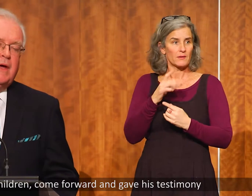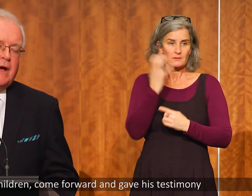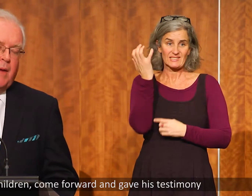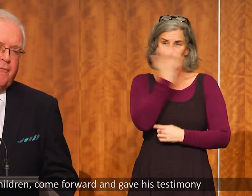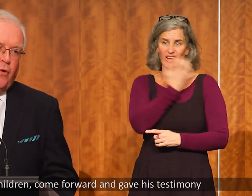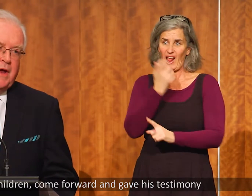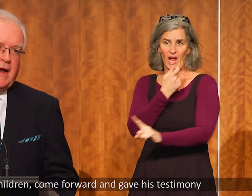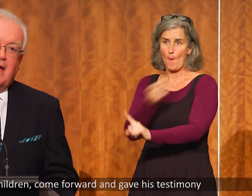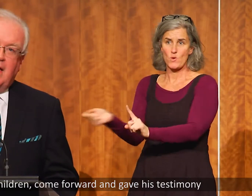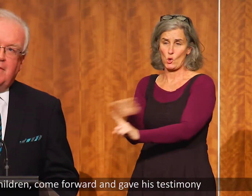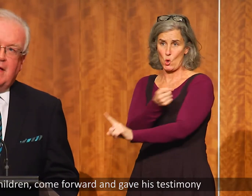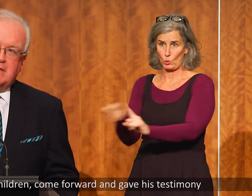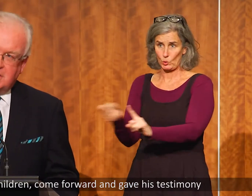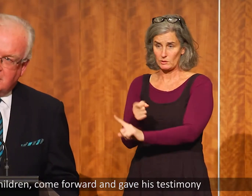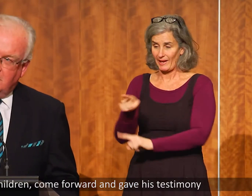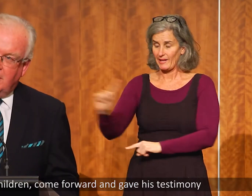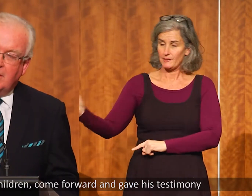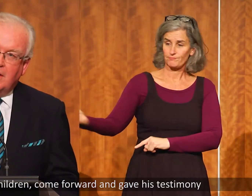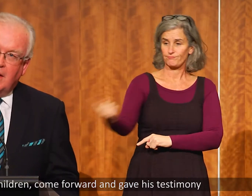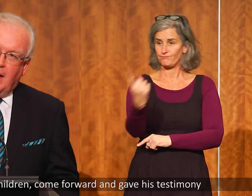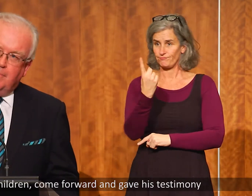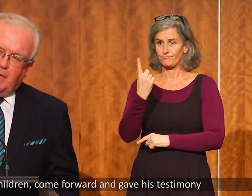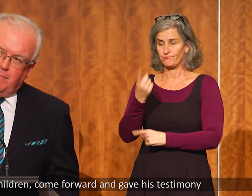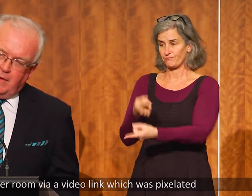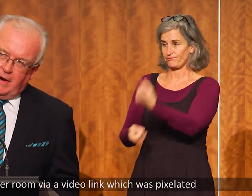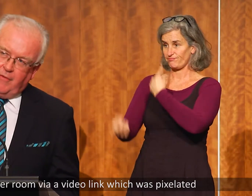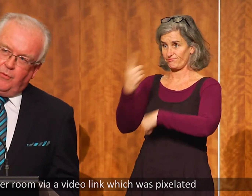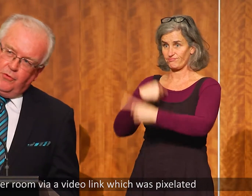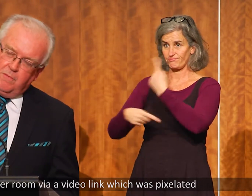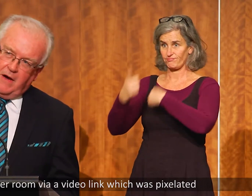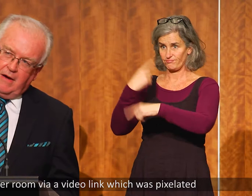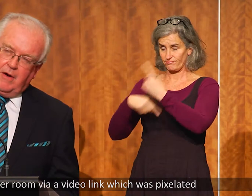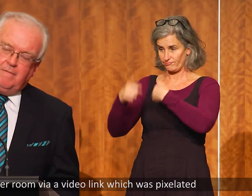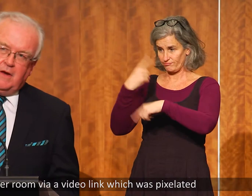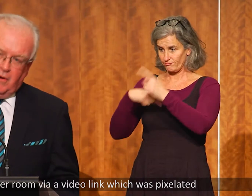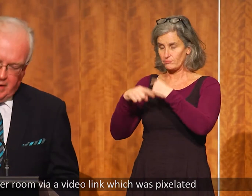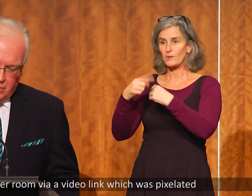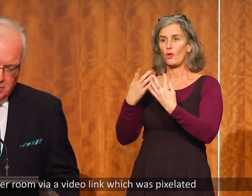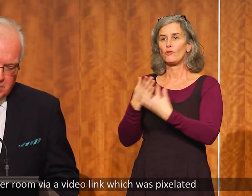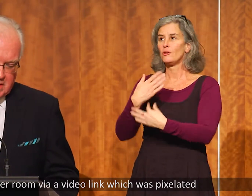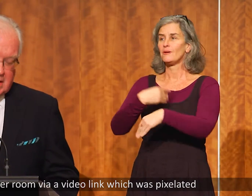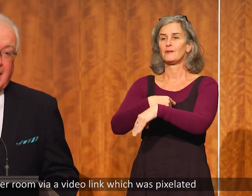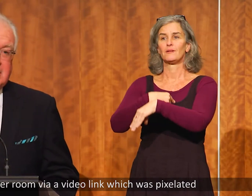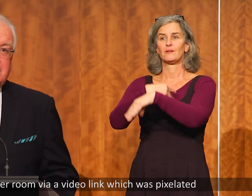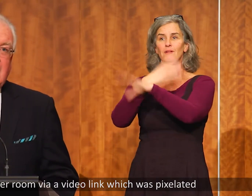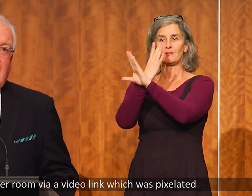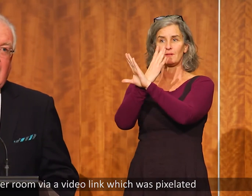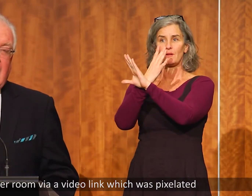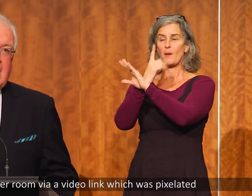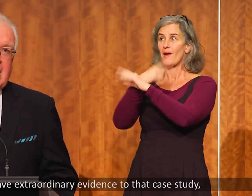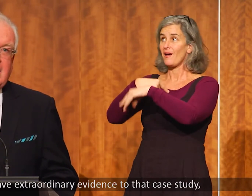children come forward and gave his testimony in another room via a video link which was